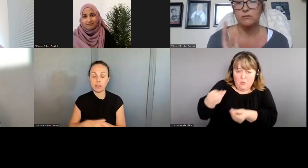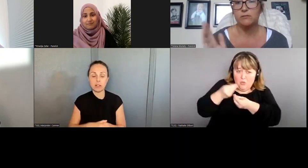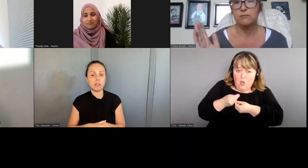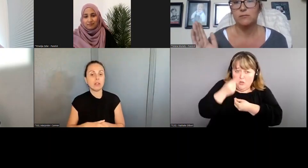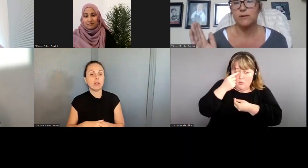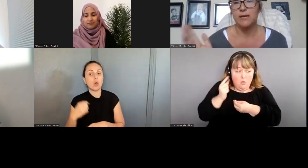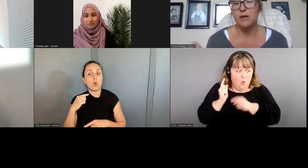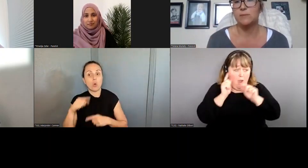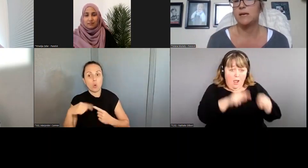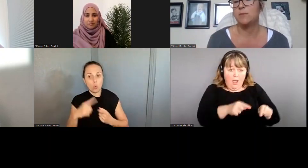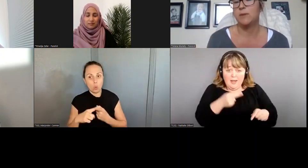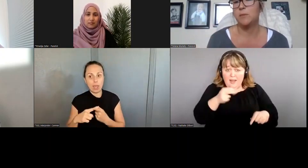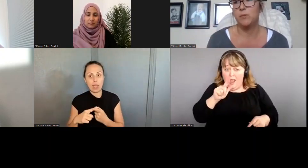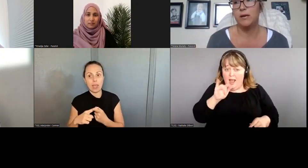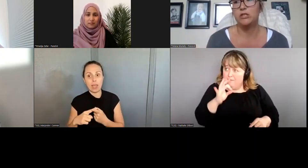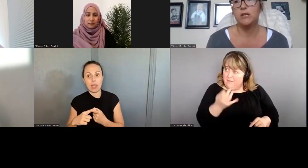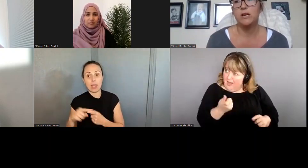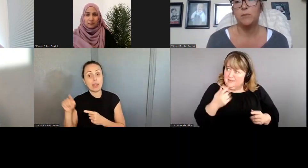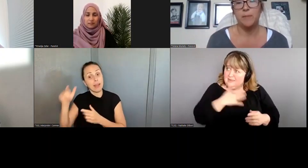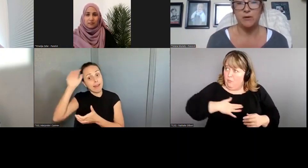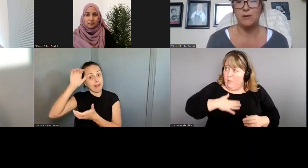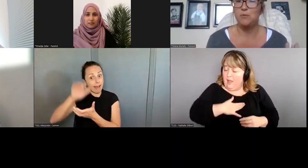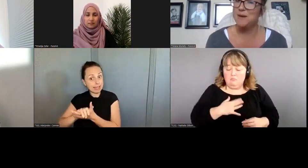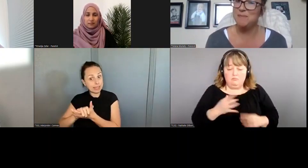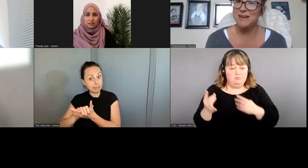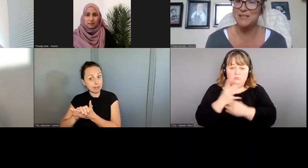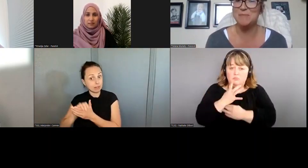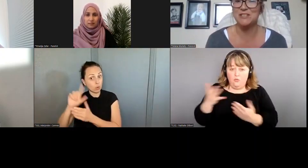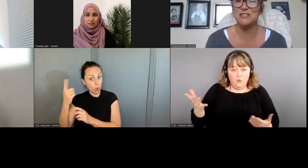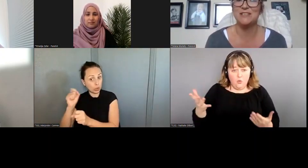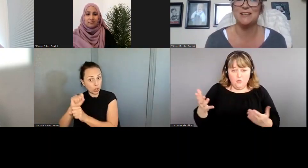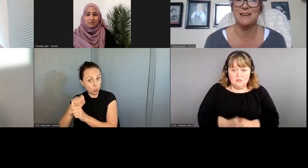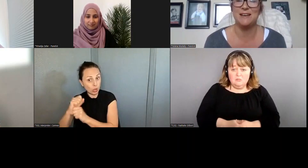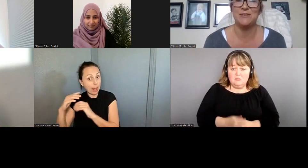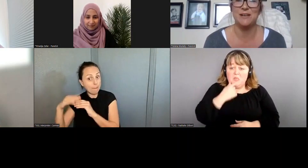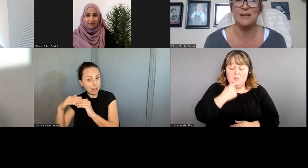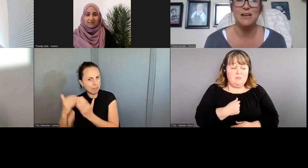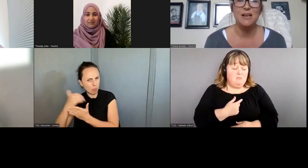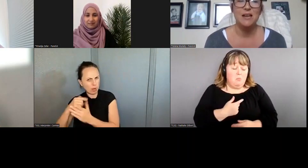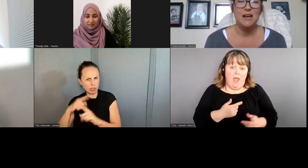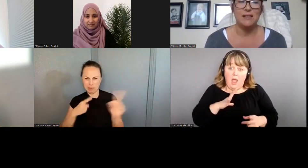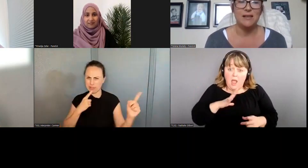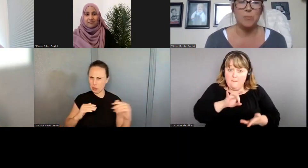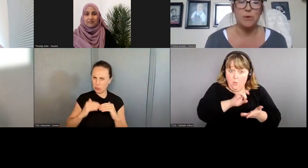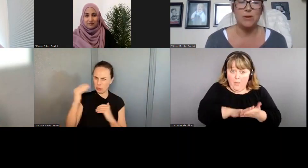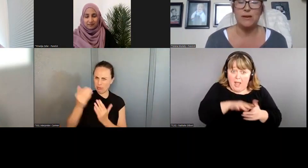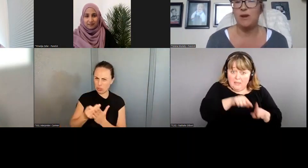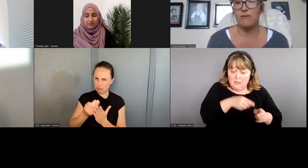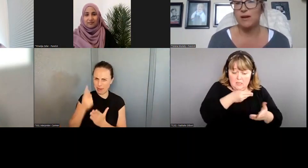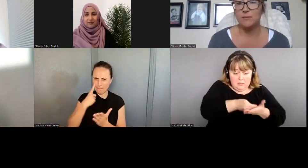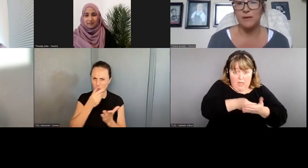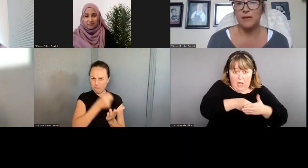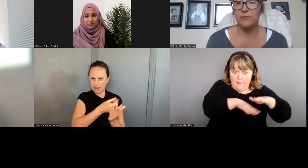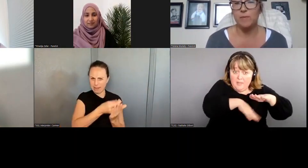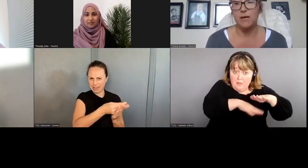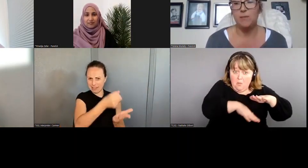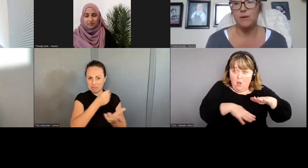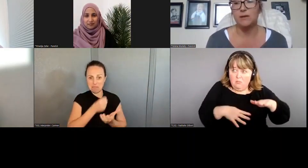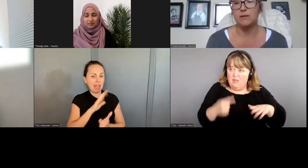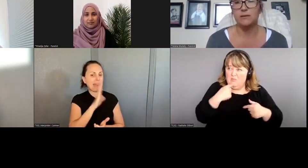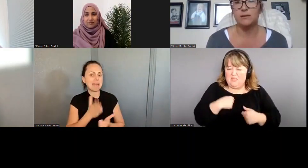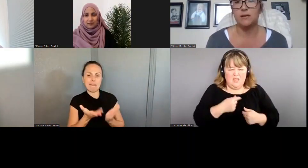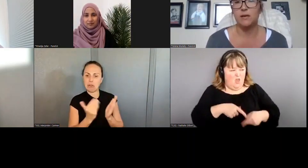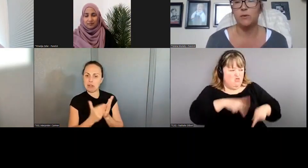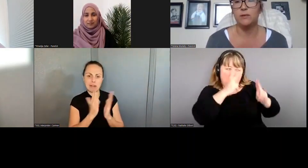wage and he was making minimum wage, but apparently we made too much to get any funding. At that point, I never asked them again for